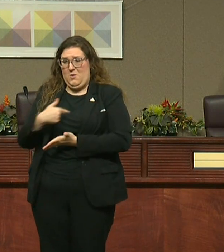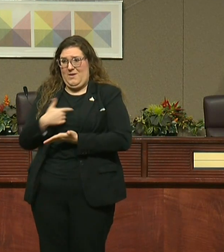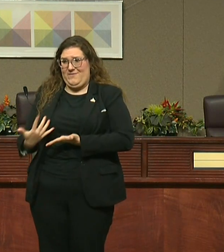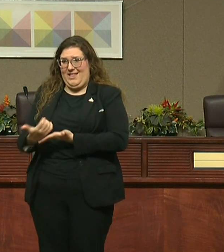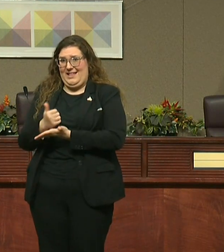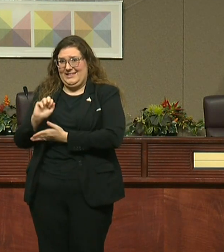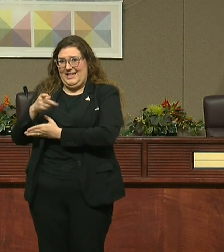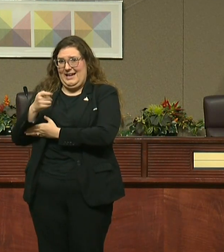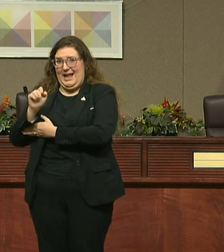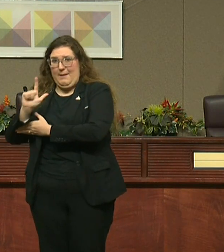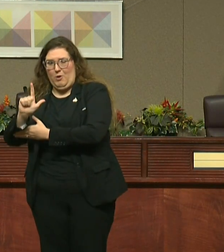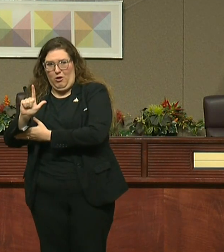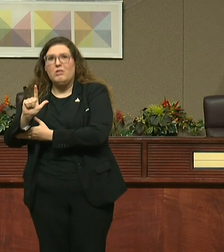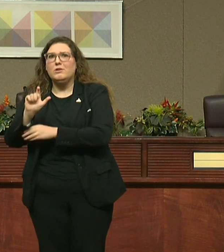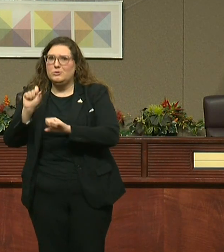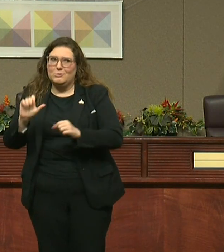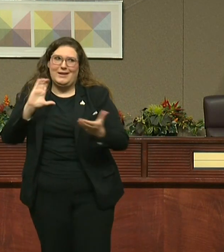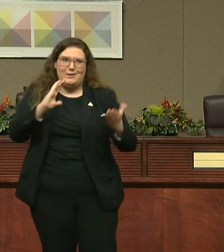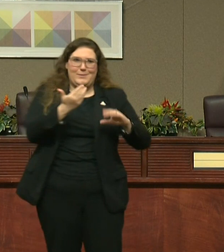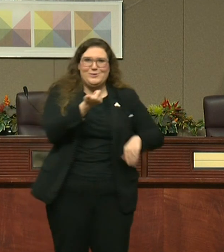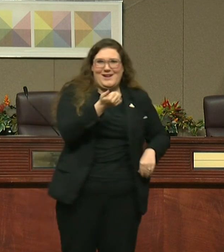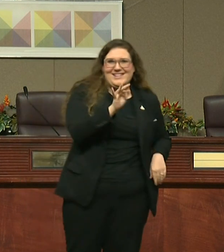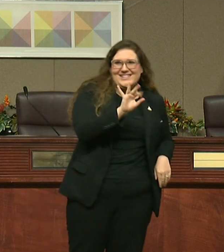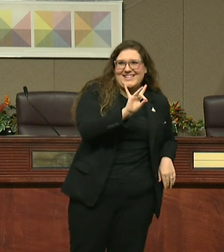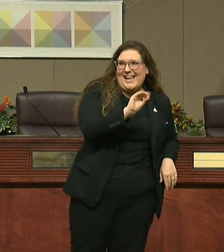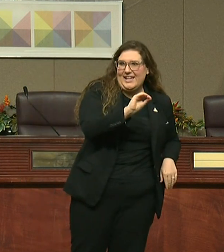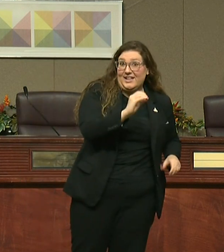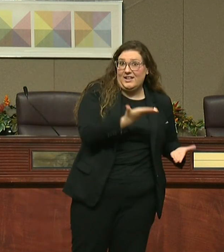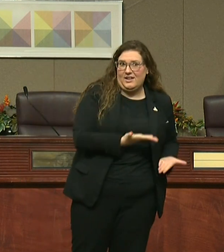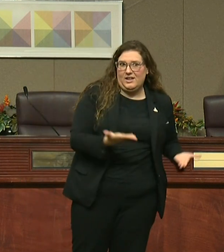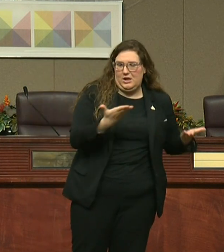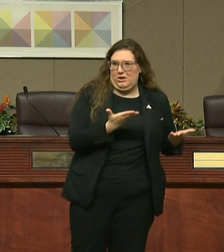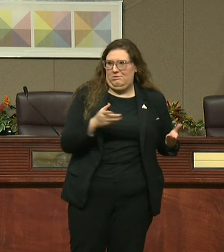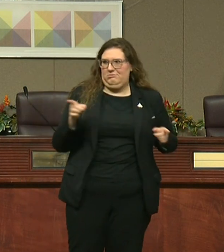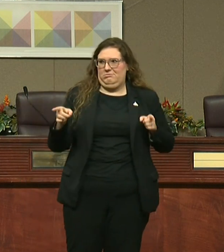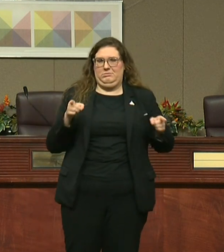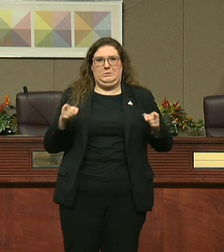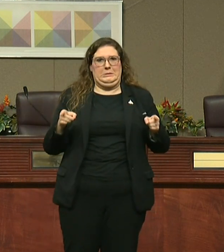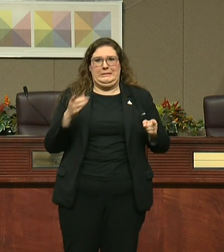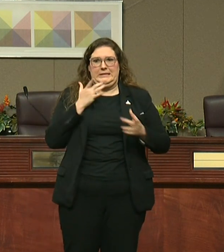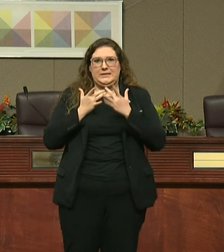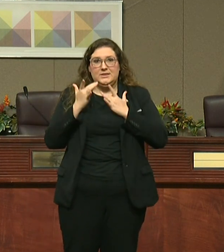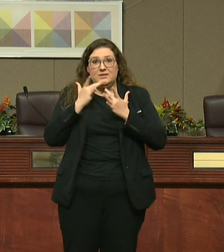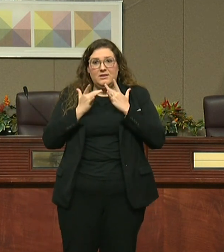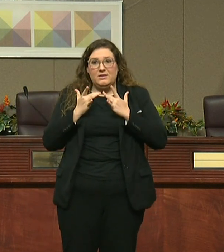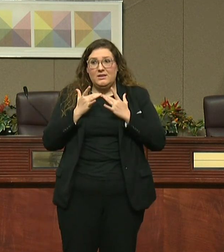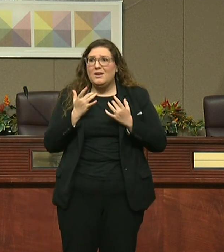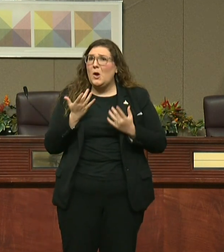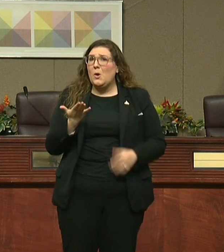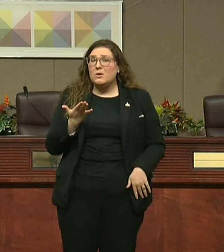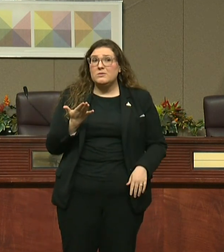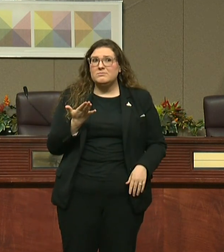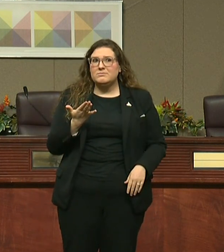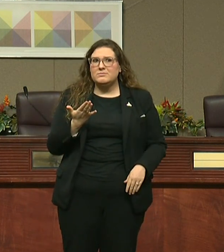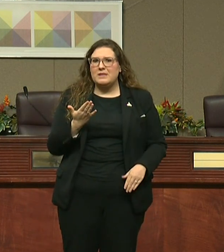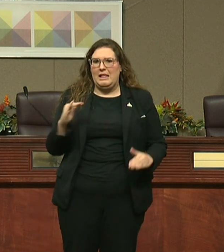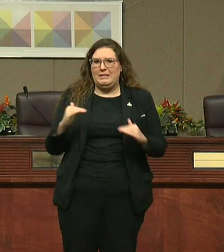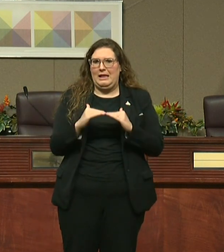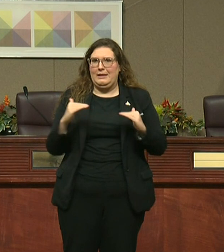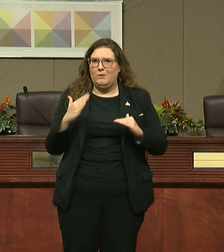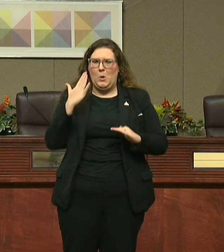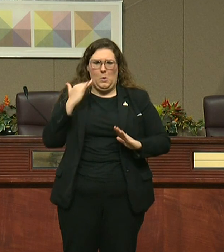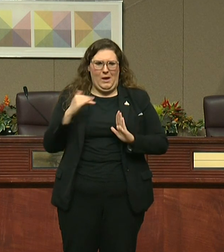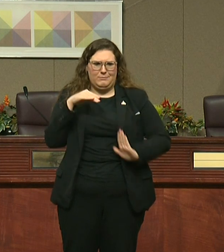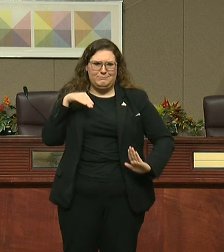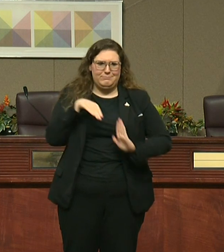apples comparison for you. Although the level of decline in the collections is unprecedented, it was not completely